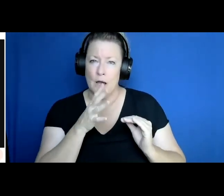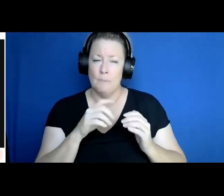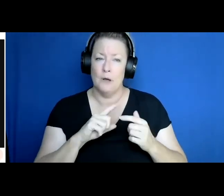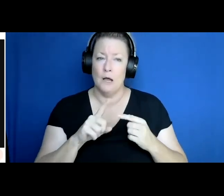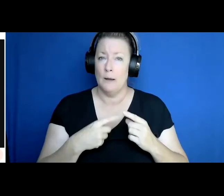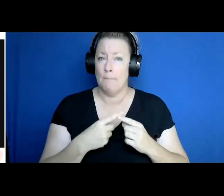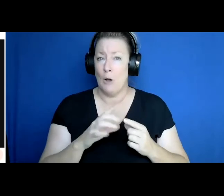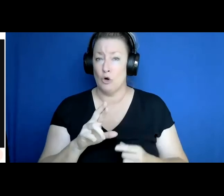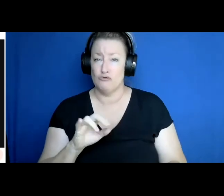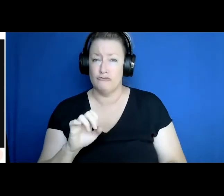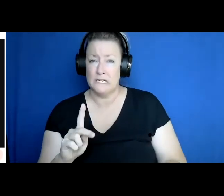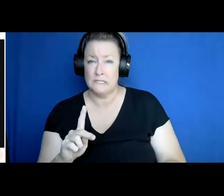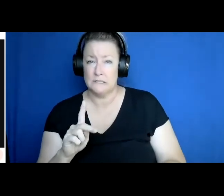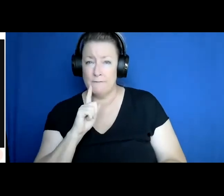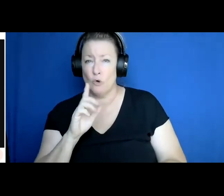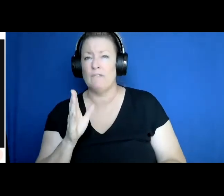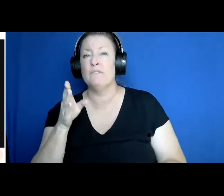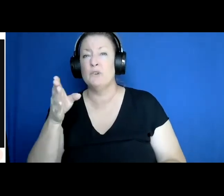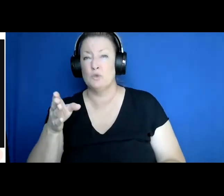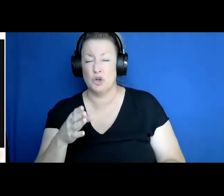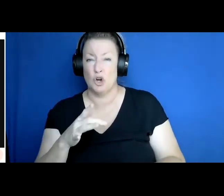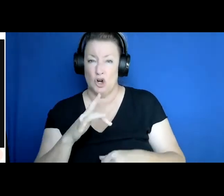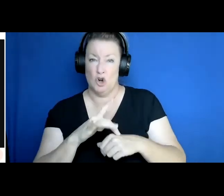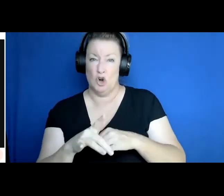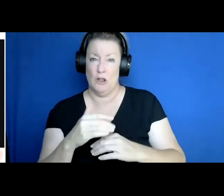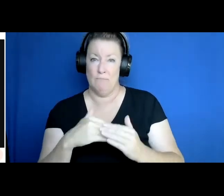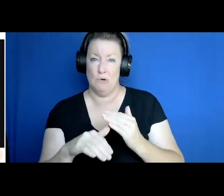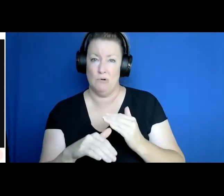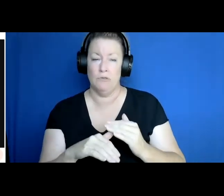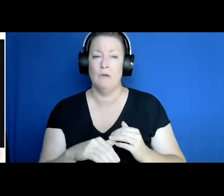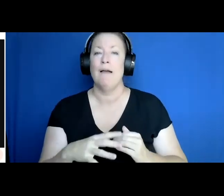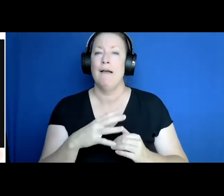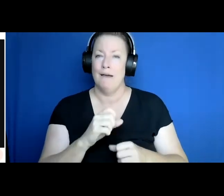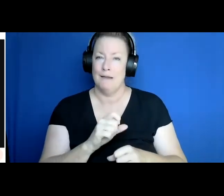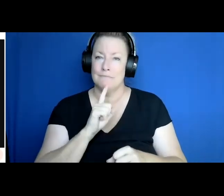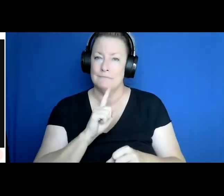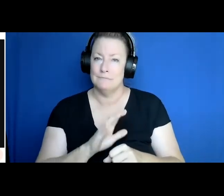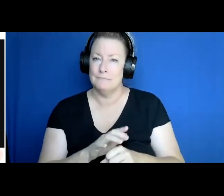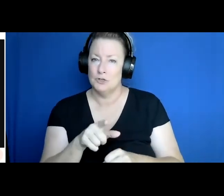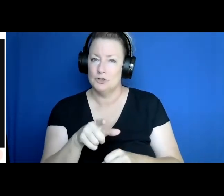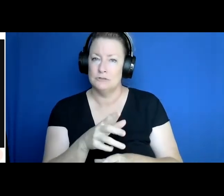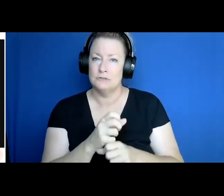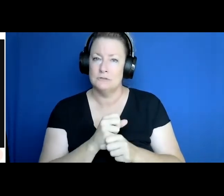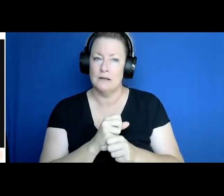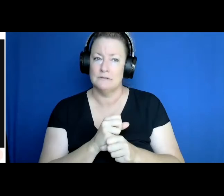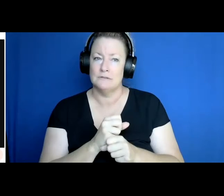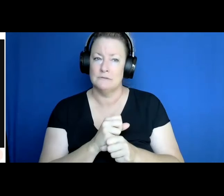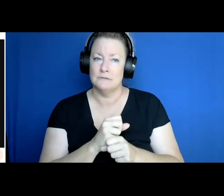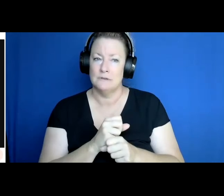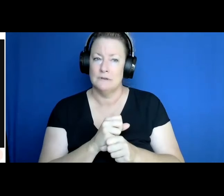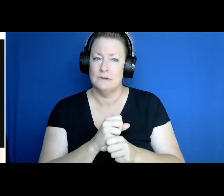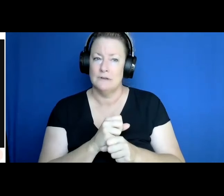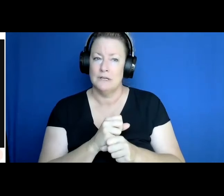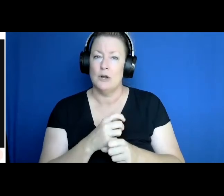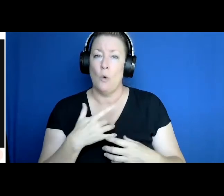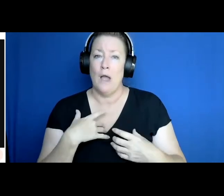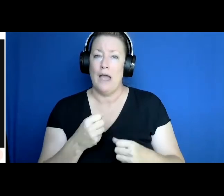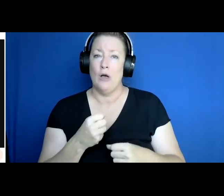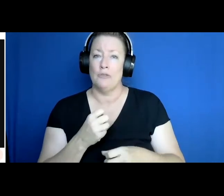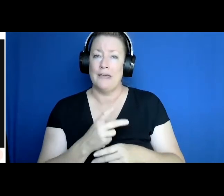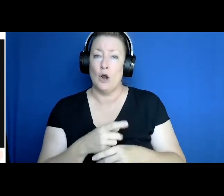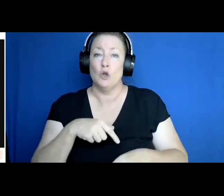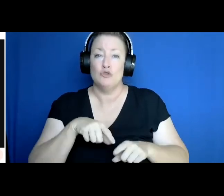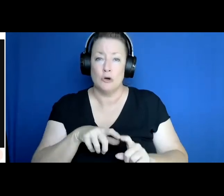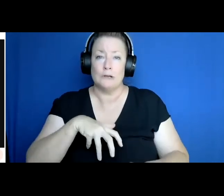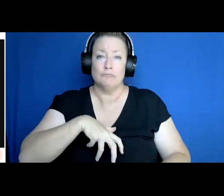risks for a future preterm birth and assuring that she receives the inter-pregnancy health care that she needs. So